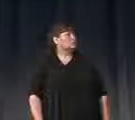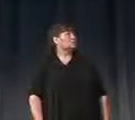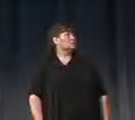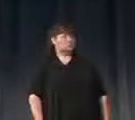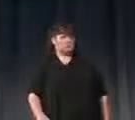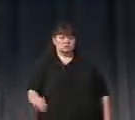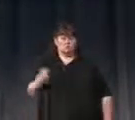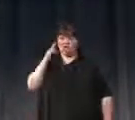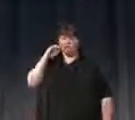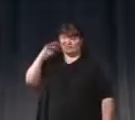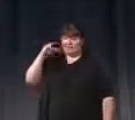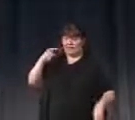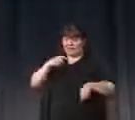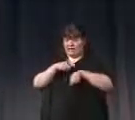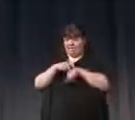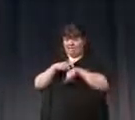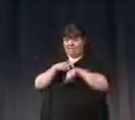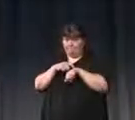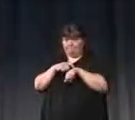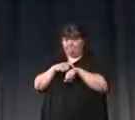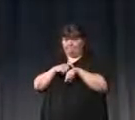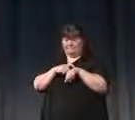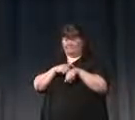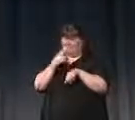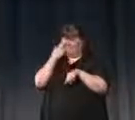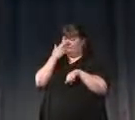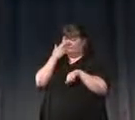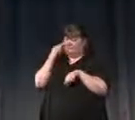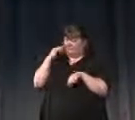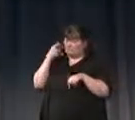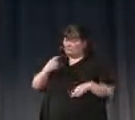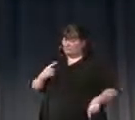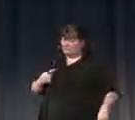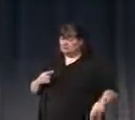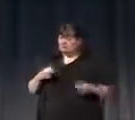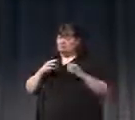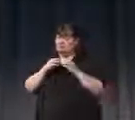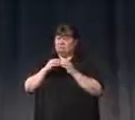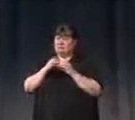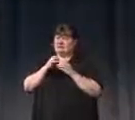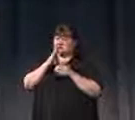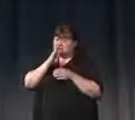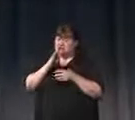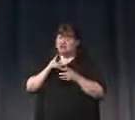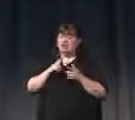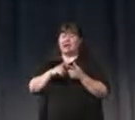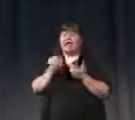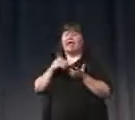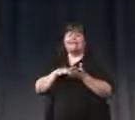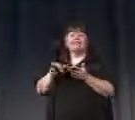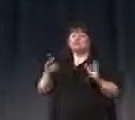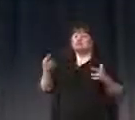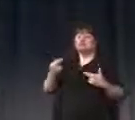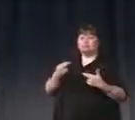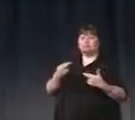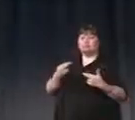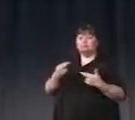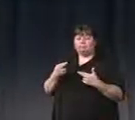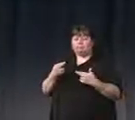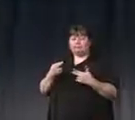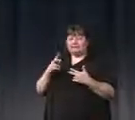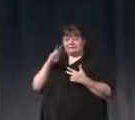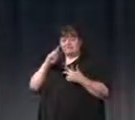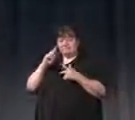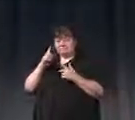So you heard how the second version kind of, something funny happened, right? It got a lot drier. Again, these effects are diminished in this room, but visually you can kind of see